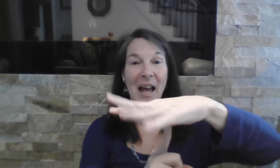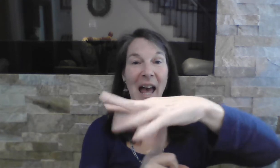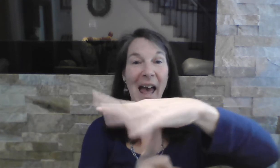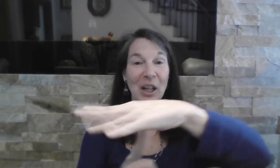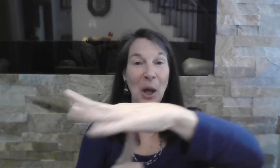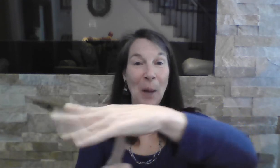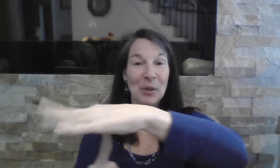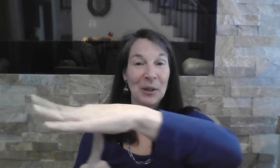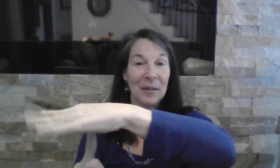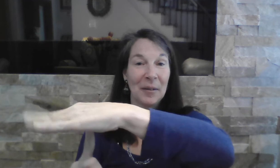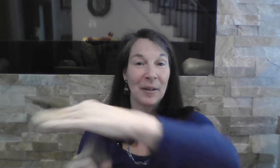Helicopter.